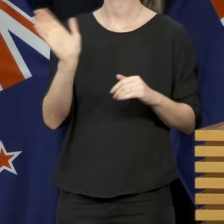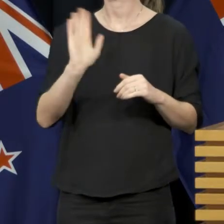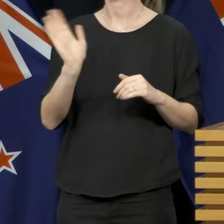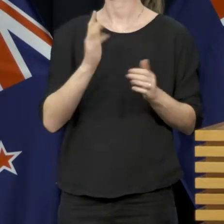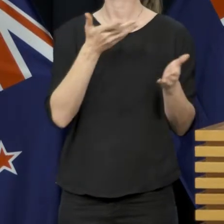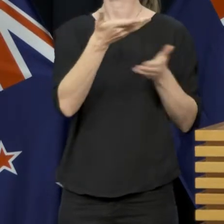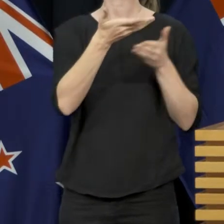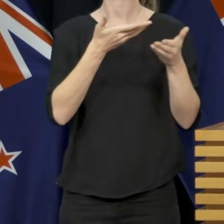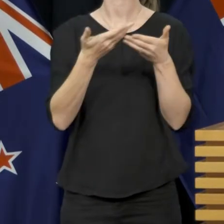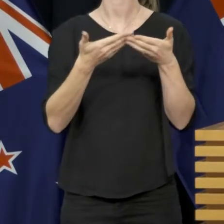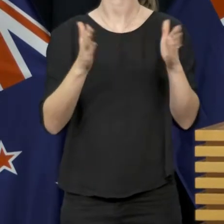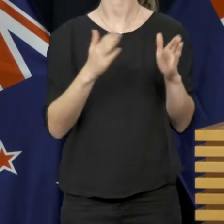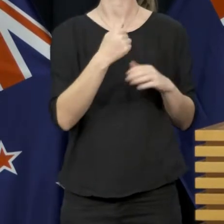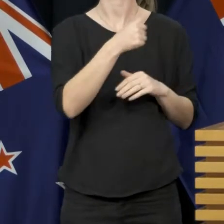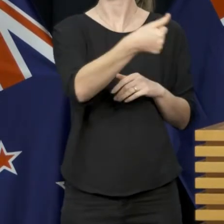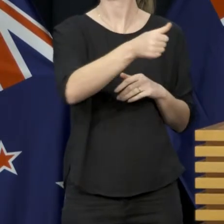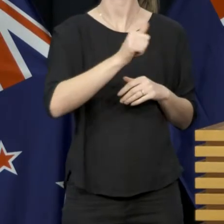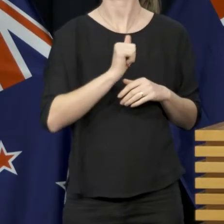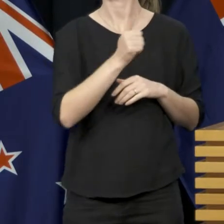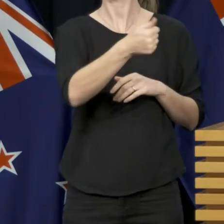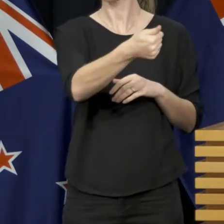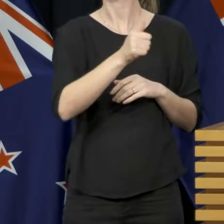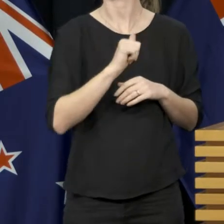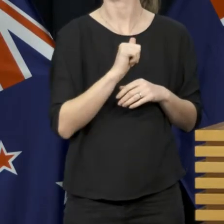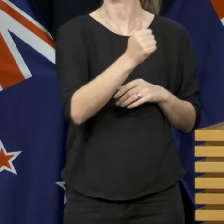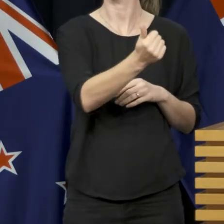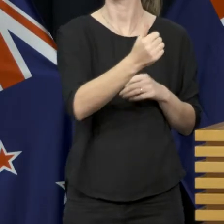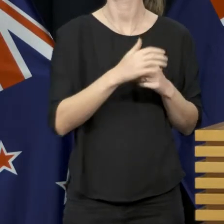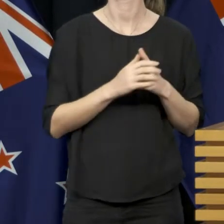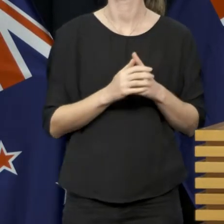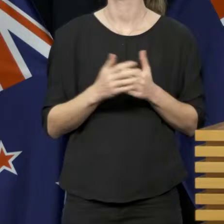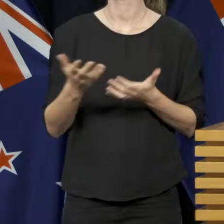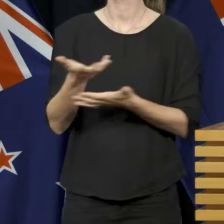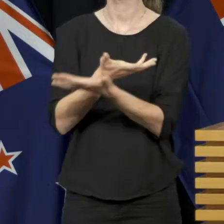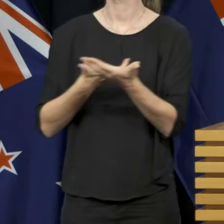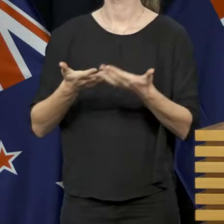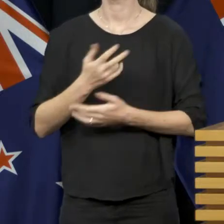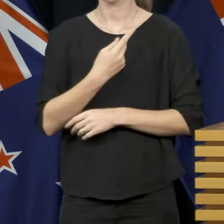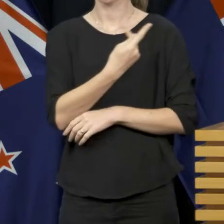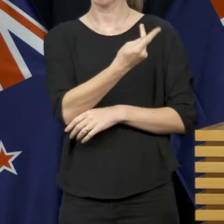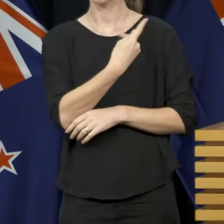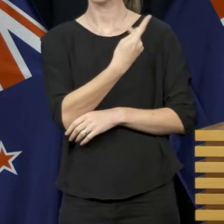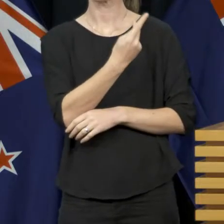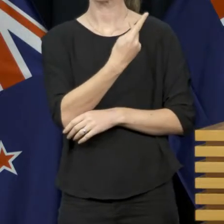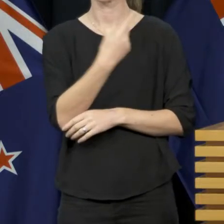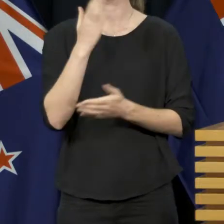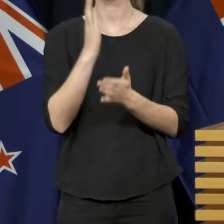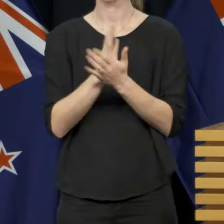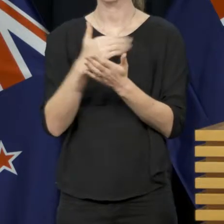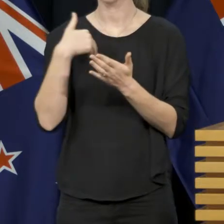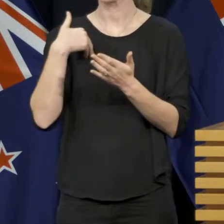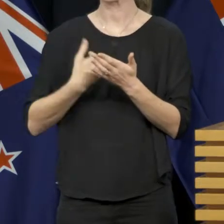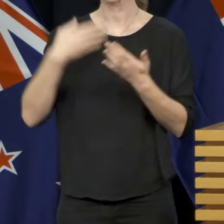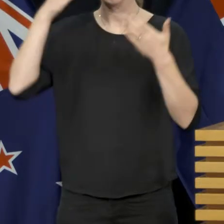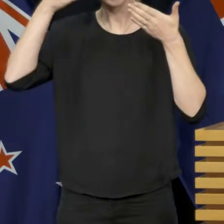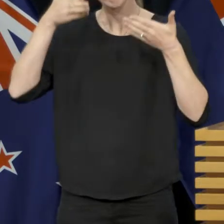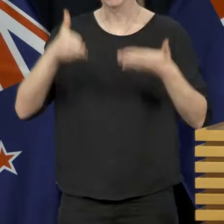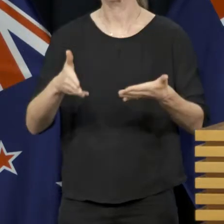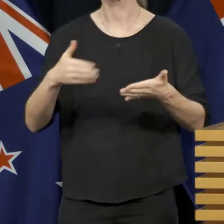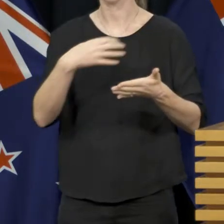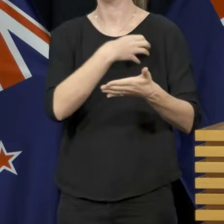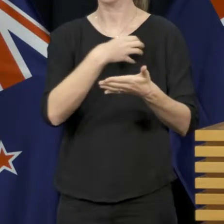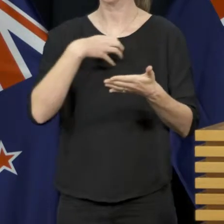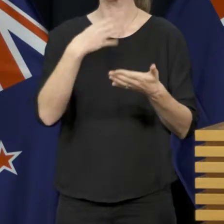open conversation, and the discussion we had was the fact that for both of us, the focus has always been the